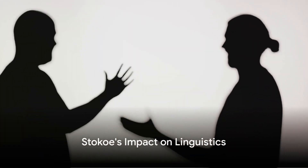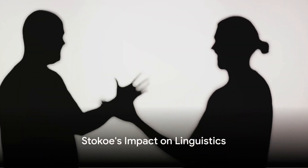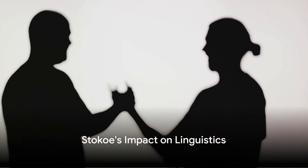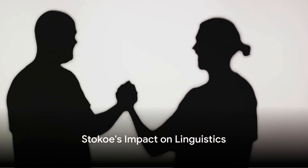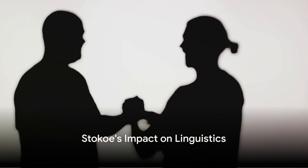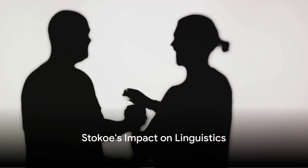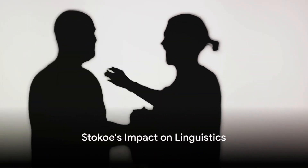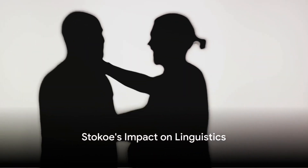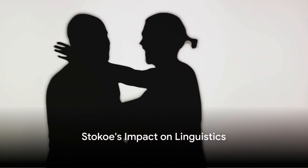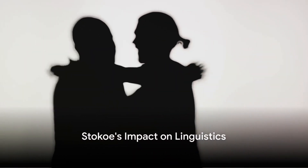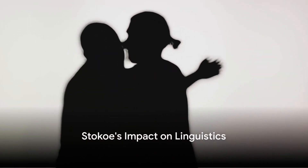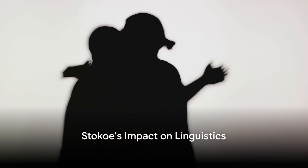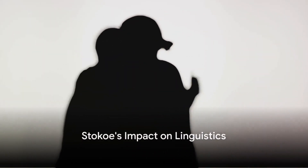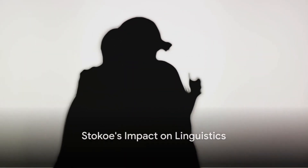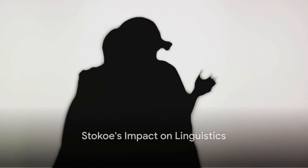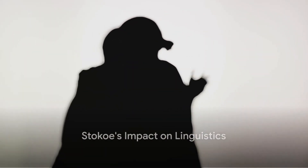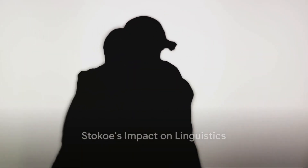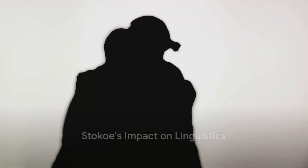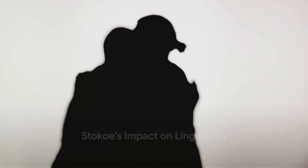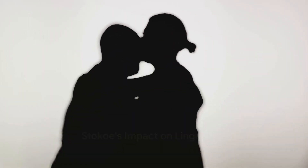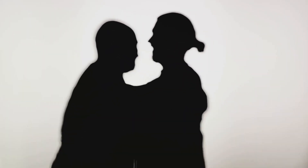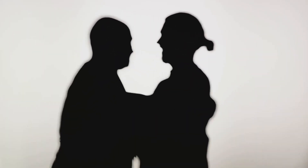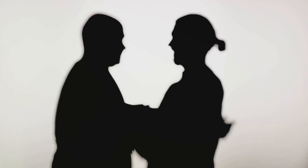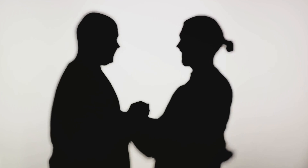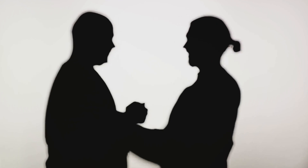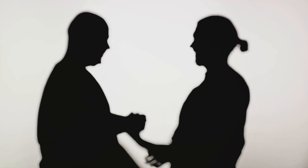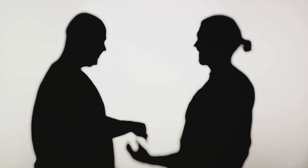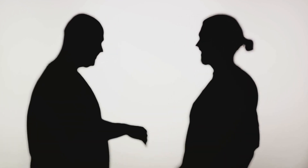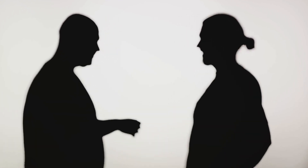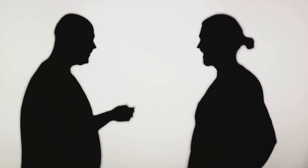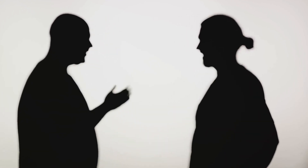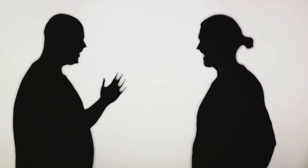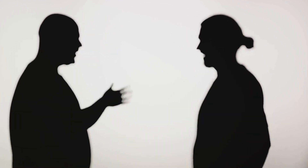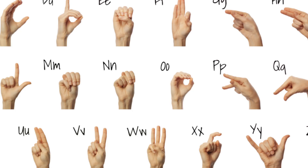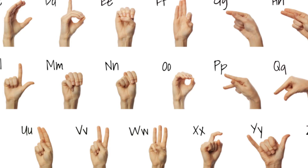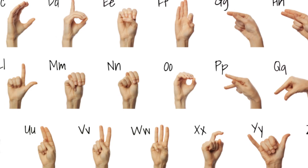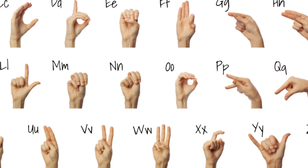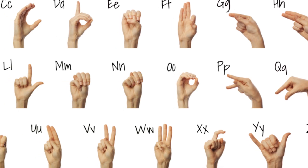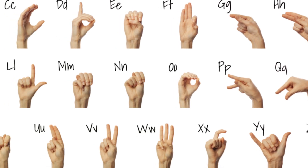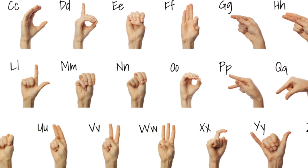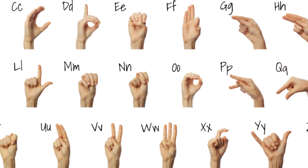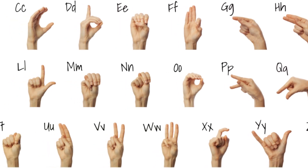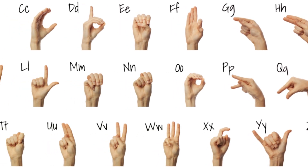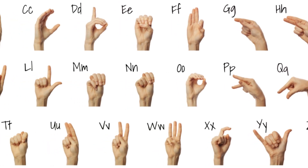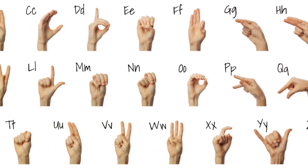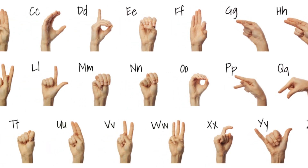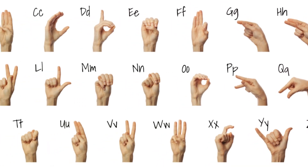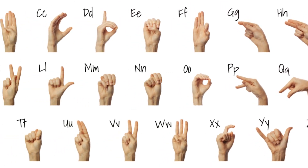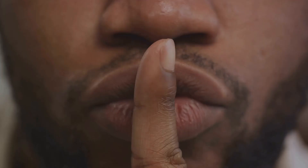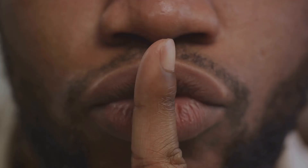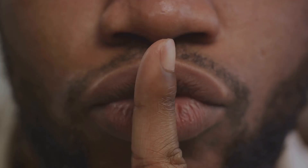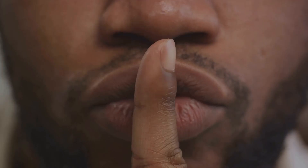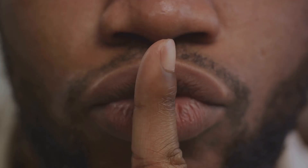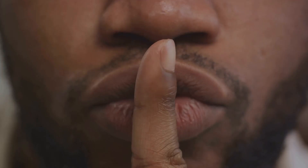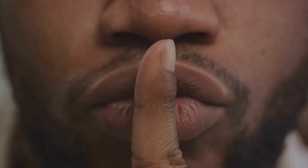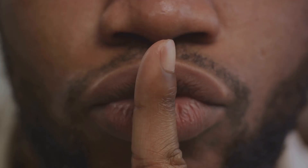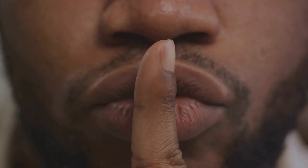at the deaf community, it reached far into the field of linguistics as well. His revolutionary study of American Sign Language challenged